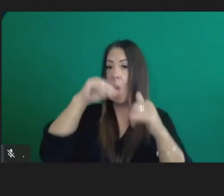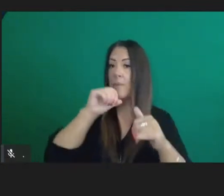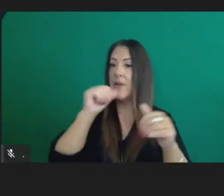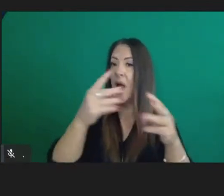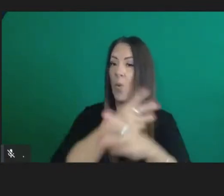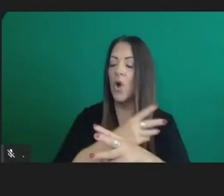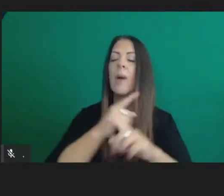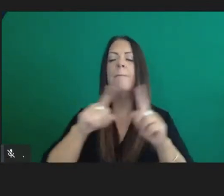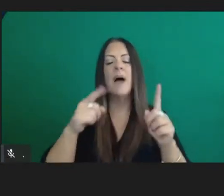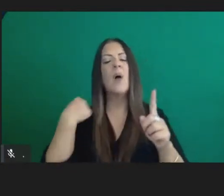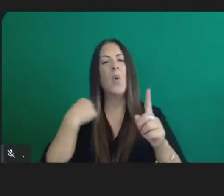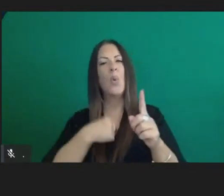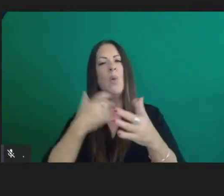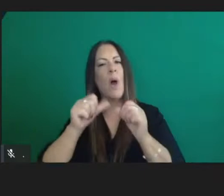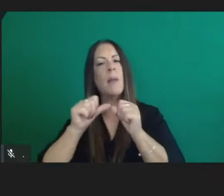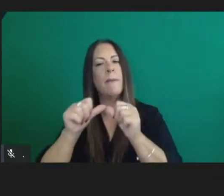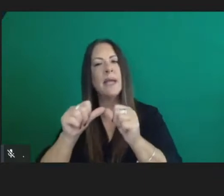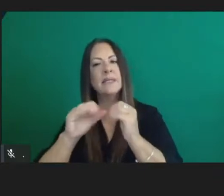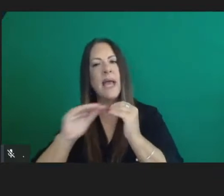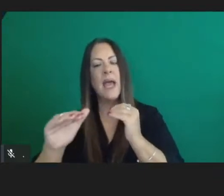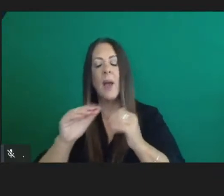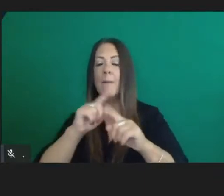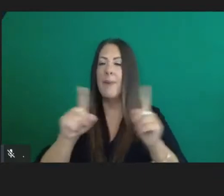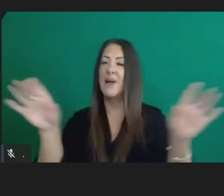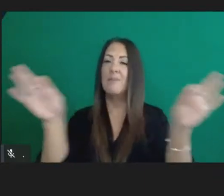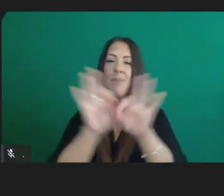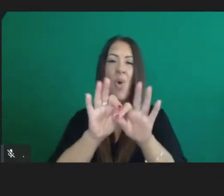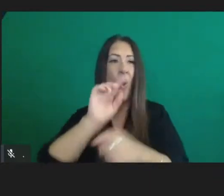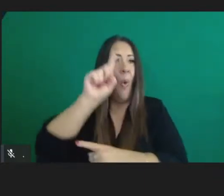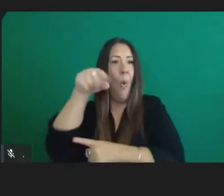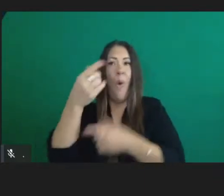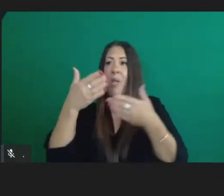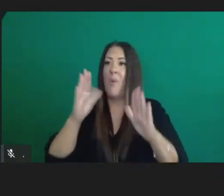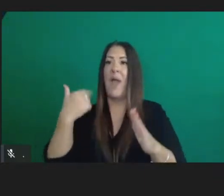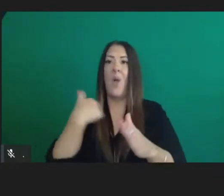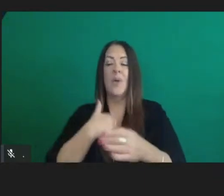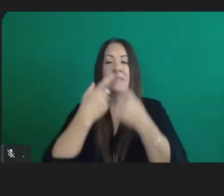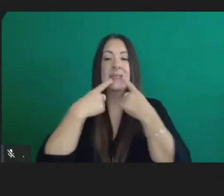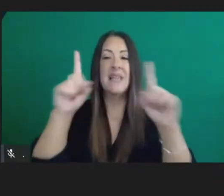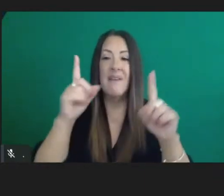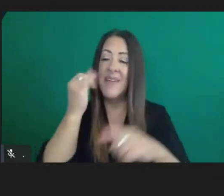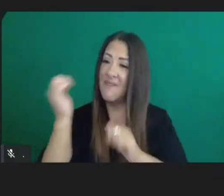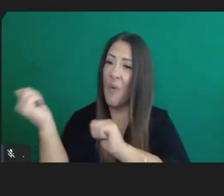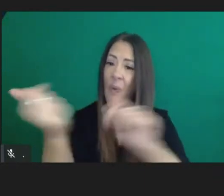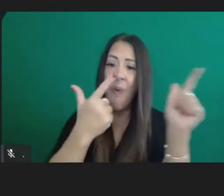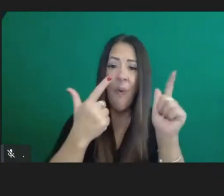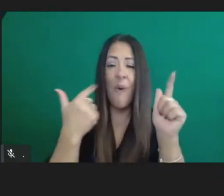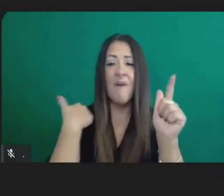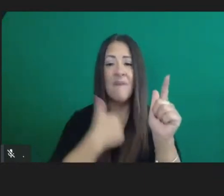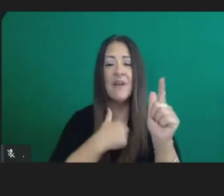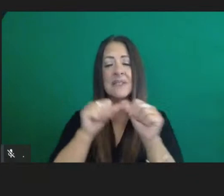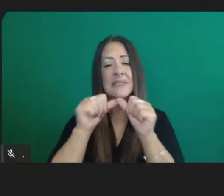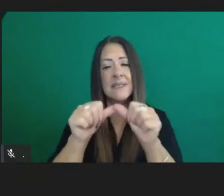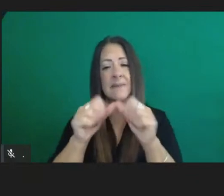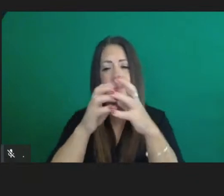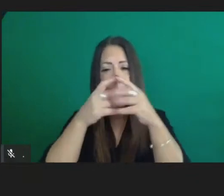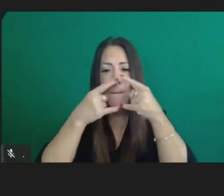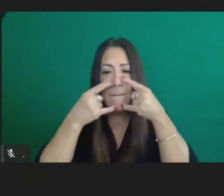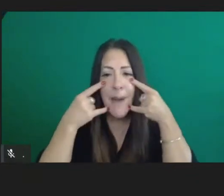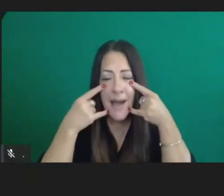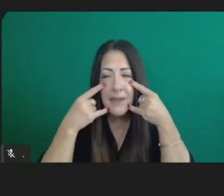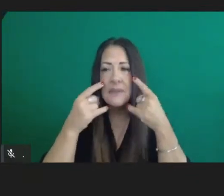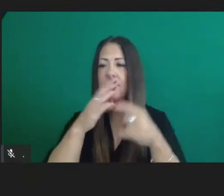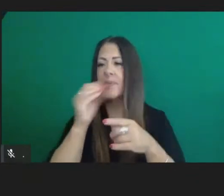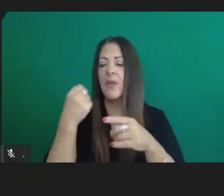that said, it is going to take Californians to continue to wear their mask, and I believe there is more